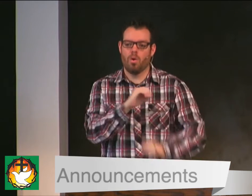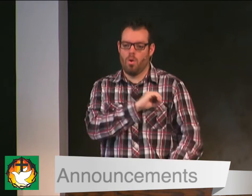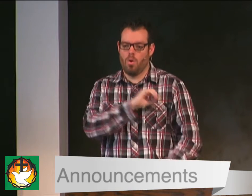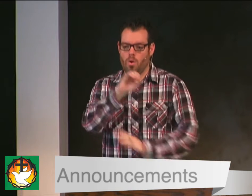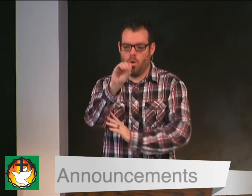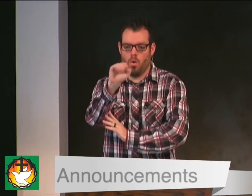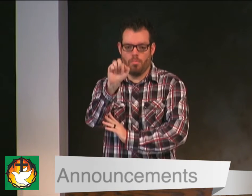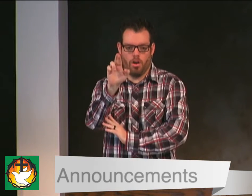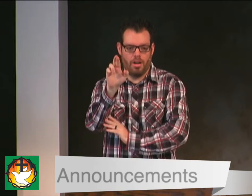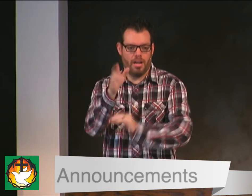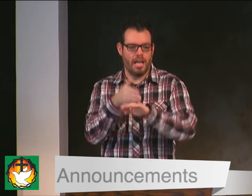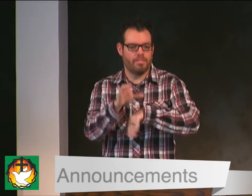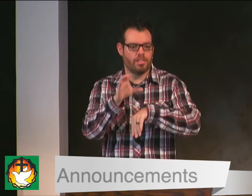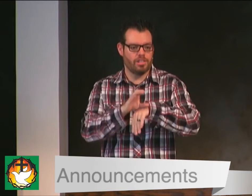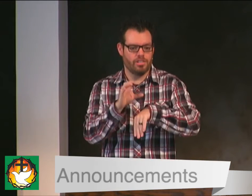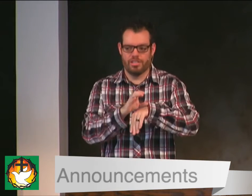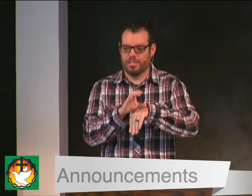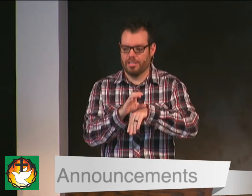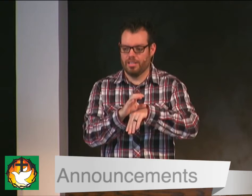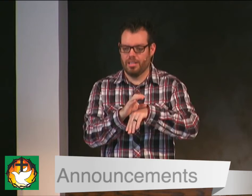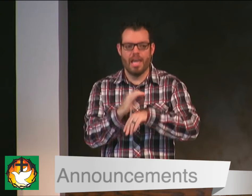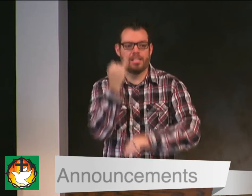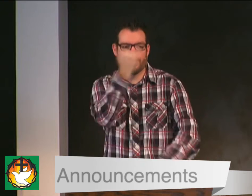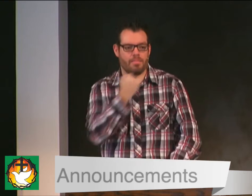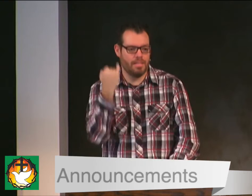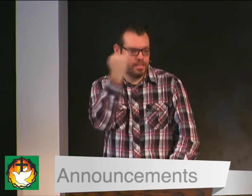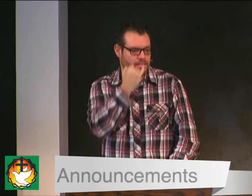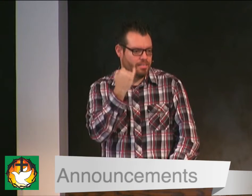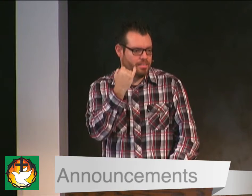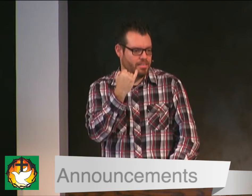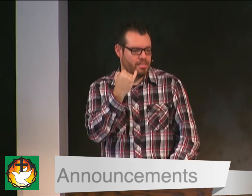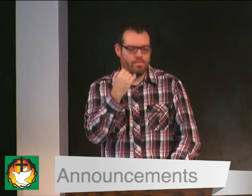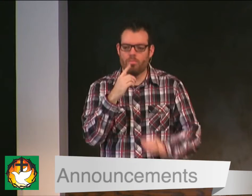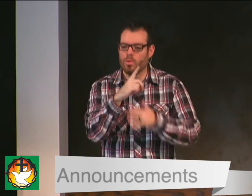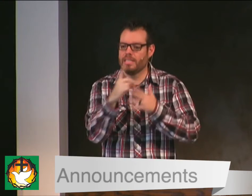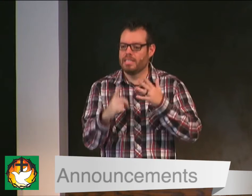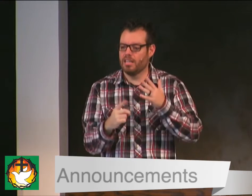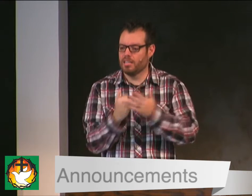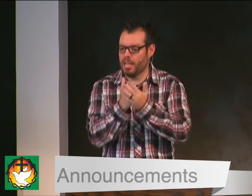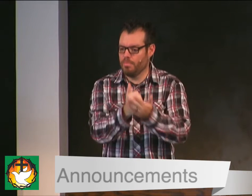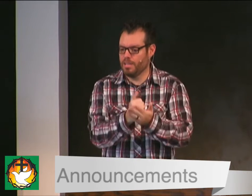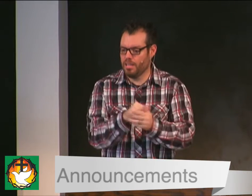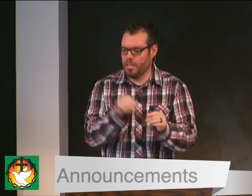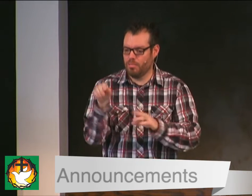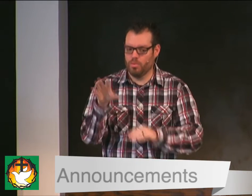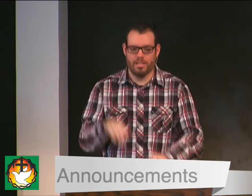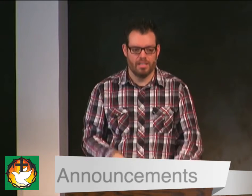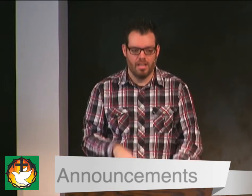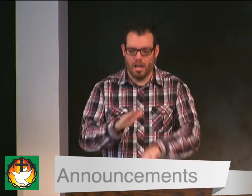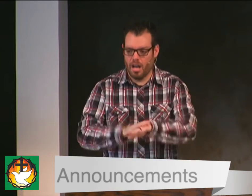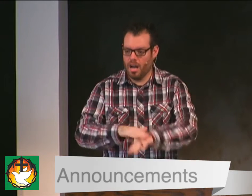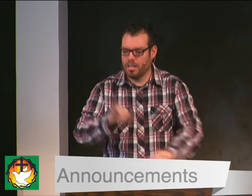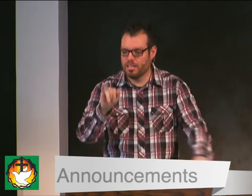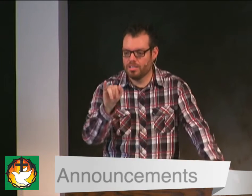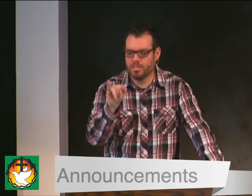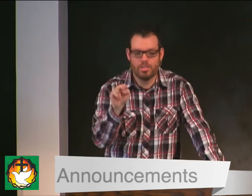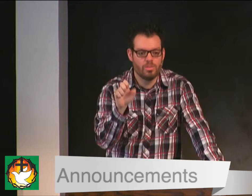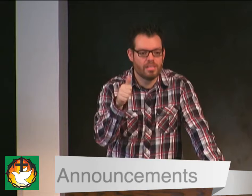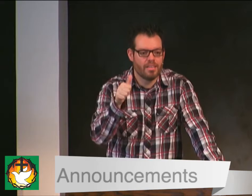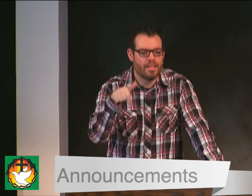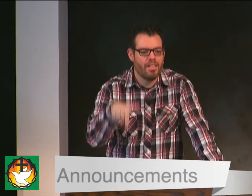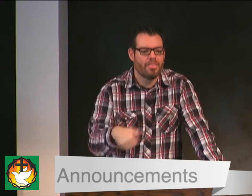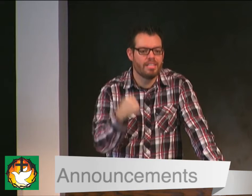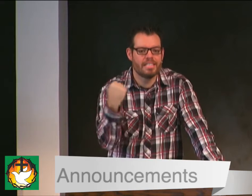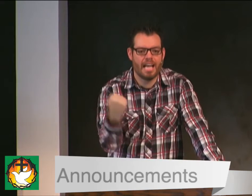Meet with Omar at the church and Jamie for more details on helping on moving on